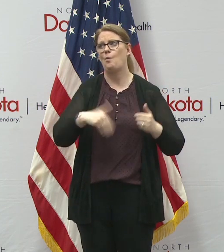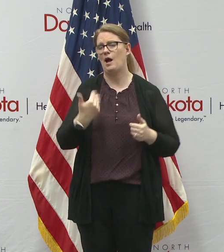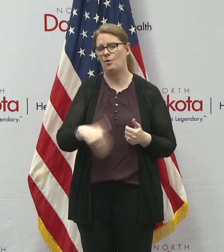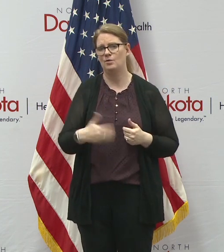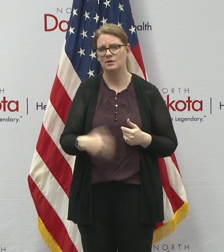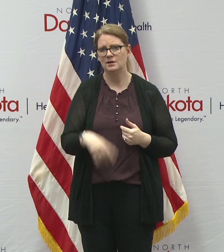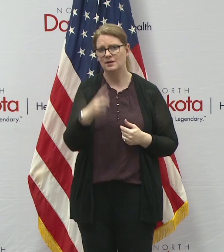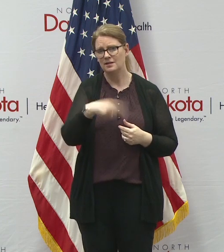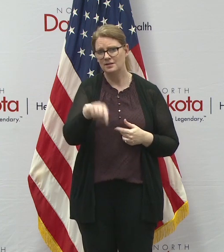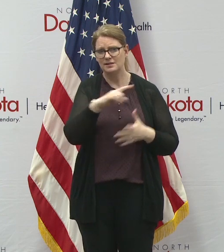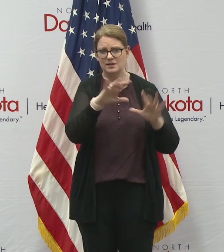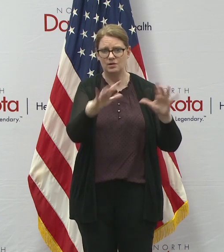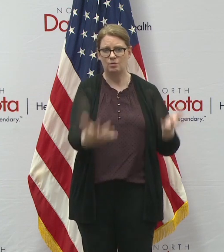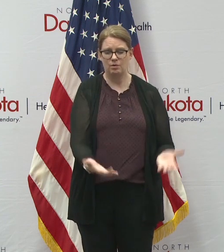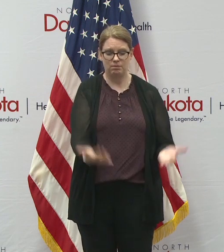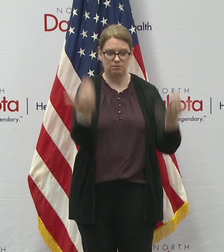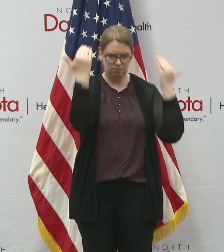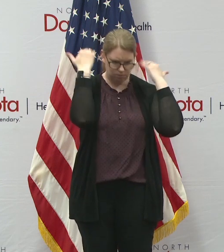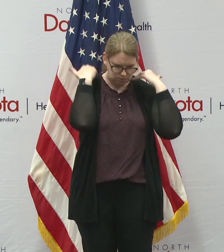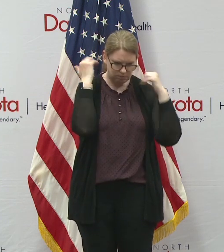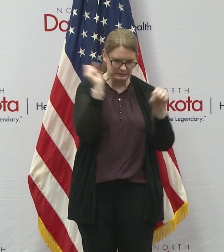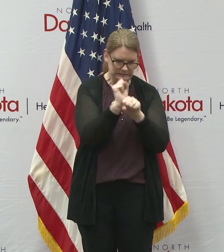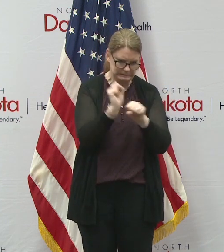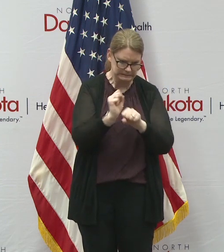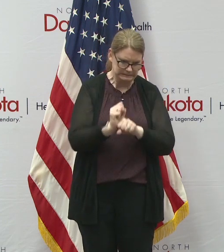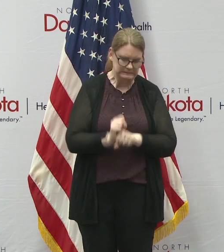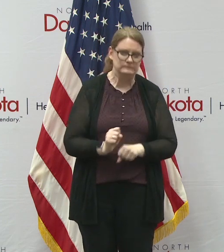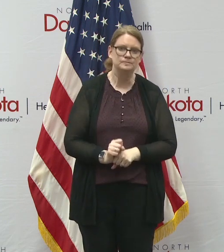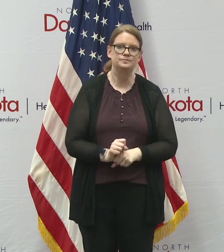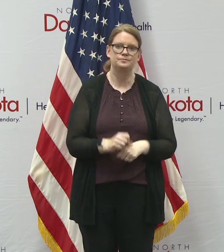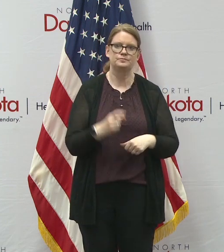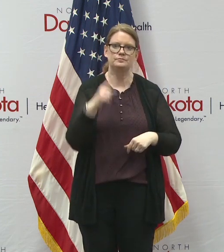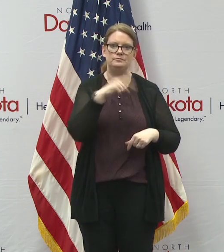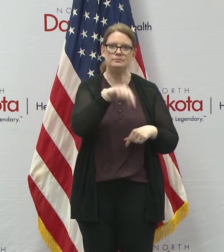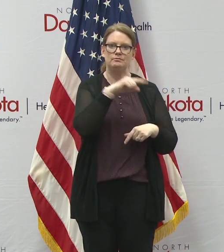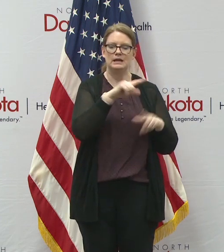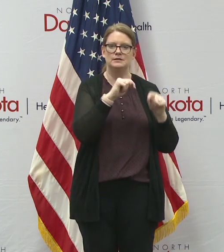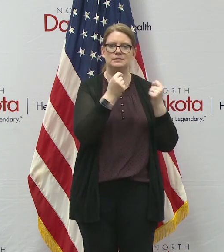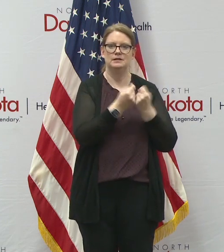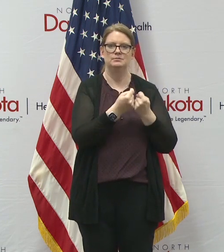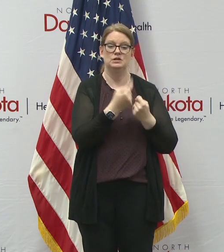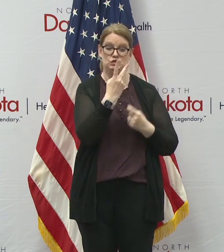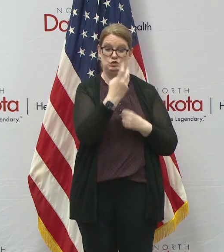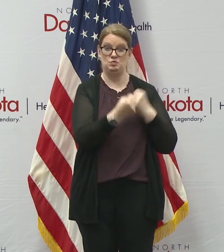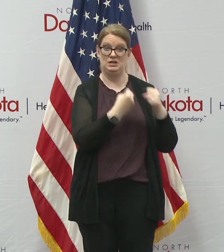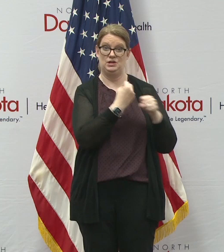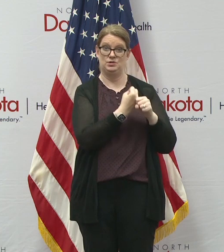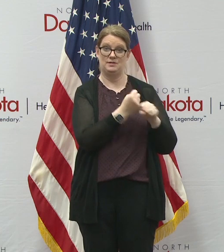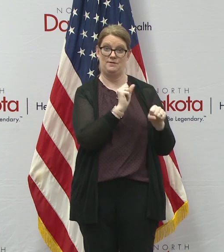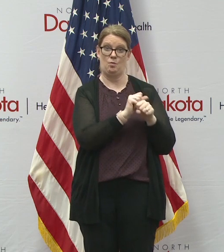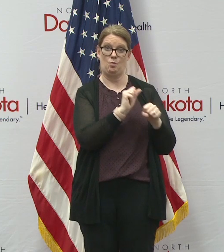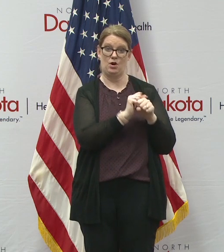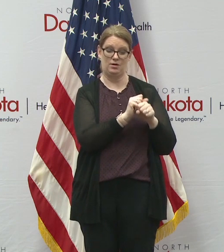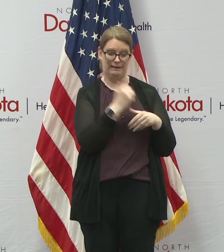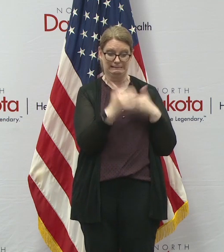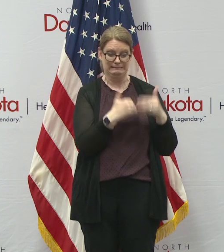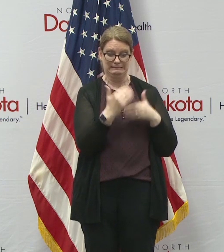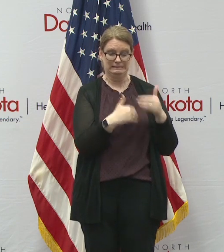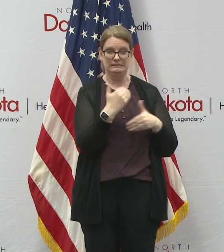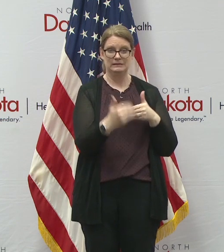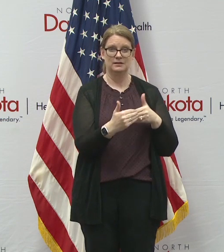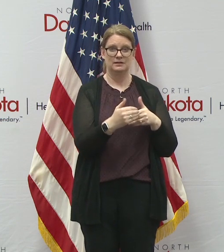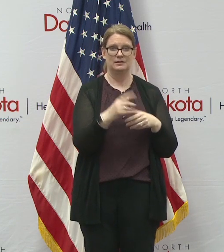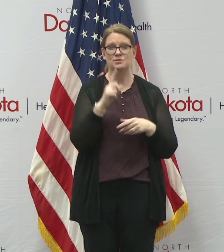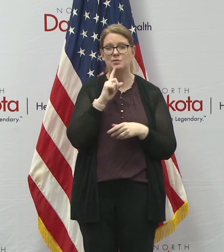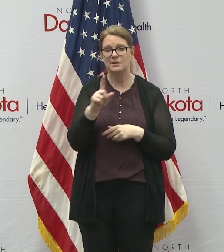group that's handling this, but Job Service, again, the team over there managing 2 years worth of processing in a